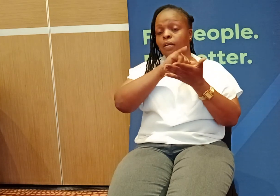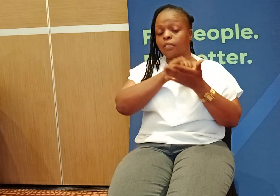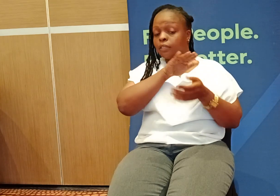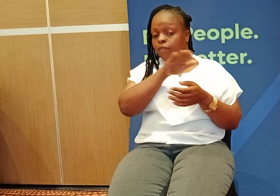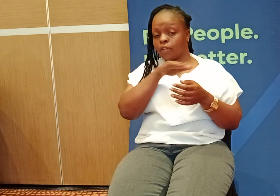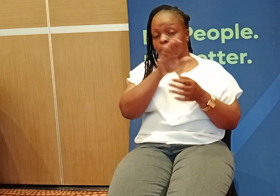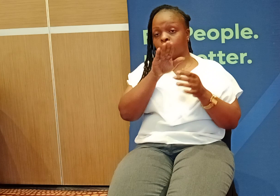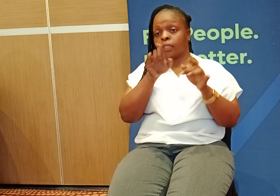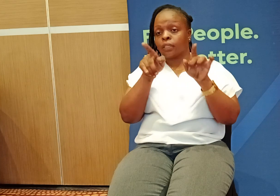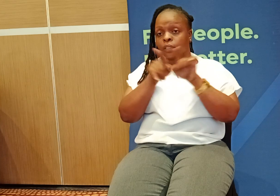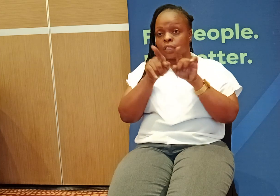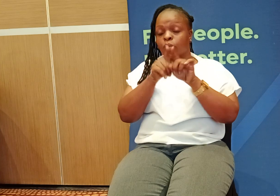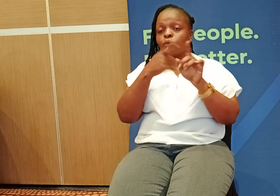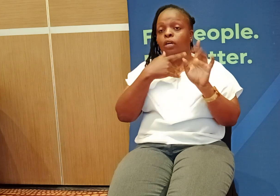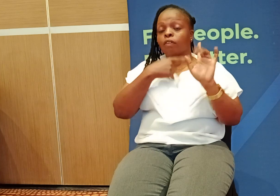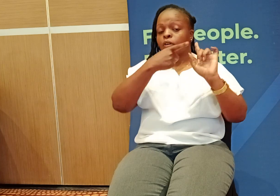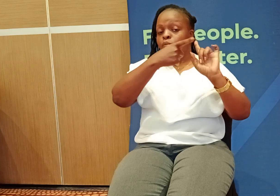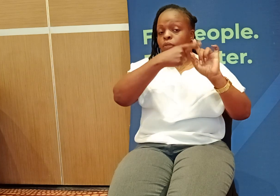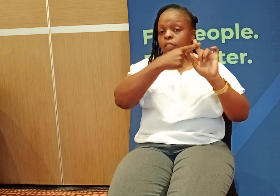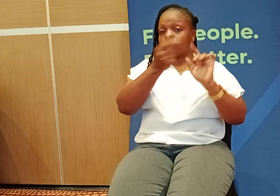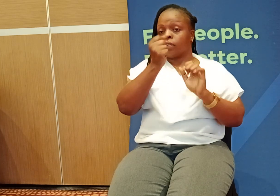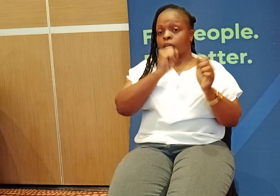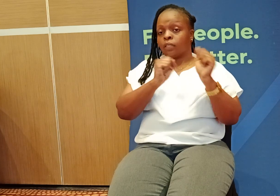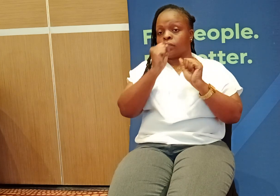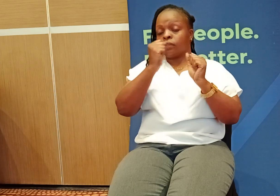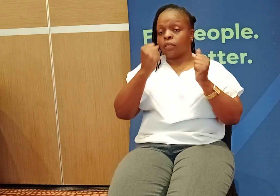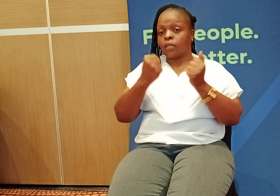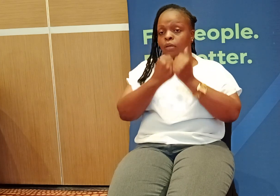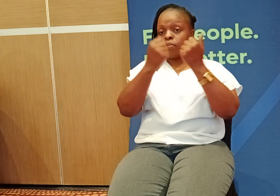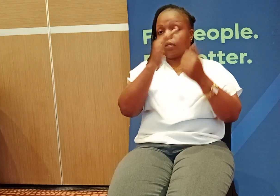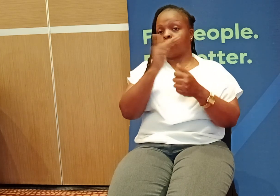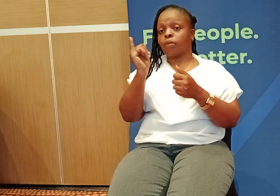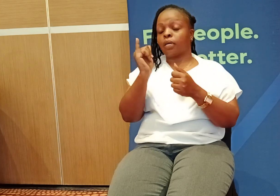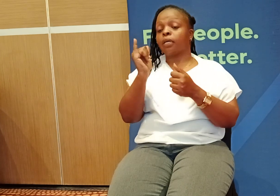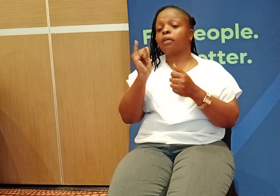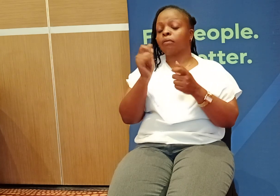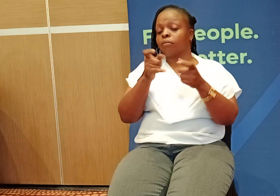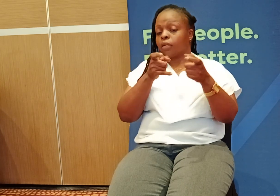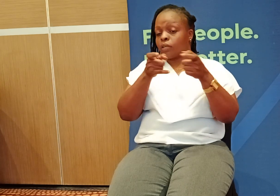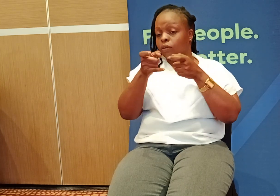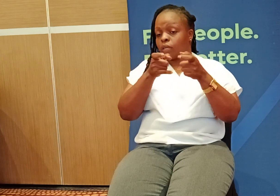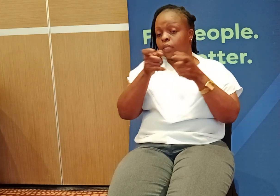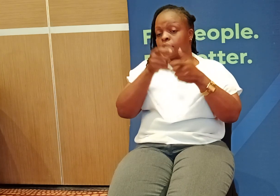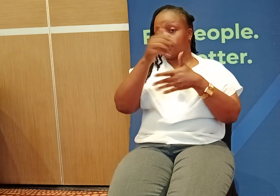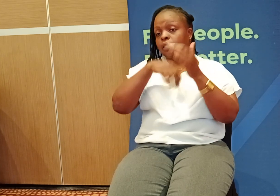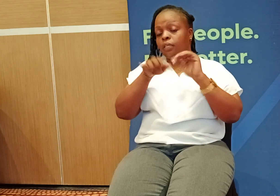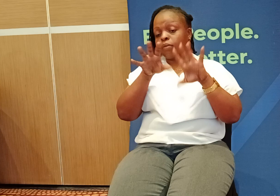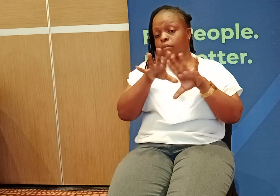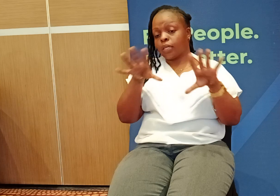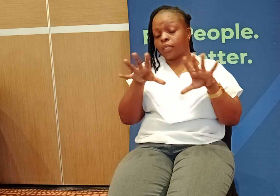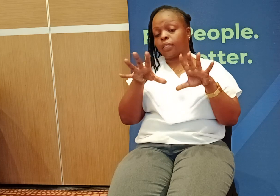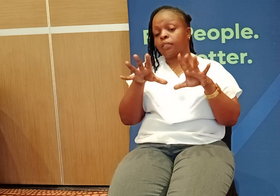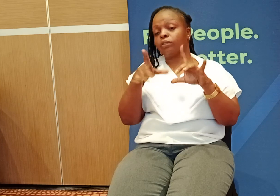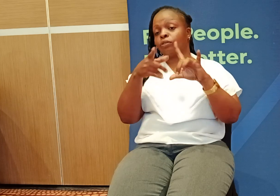We are still positive that the actions taken by the regulators in the market in tightening, particularly in